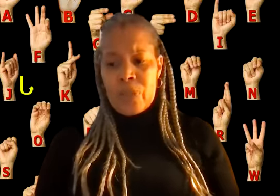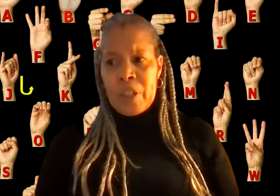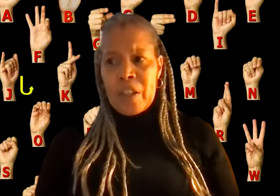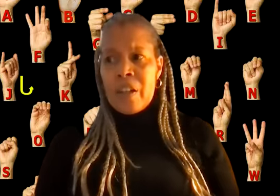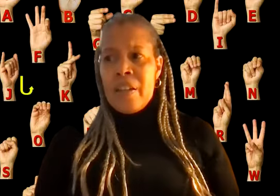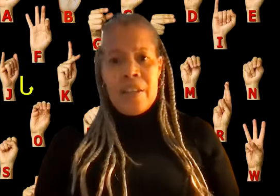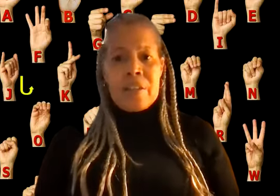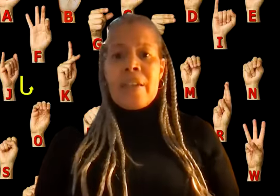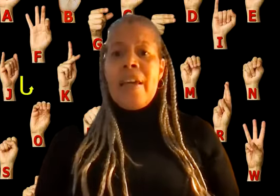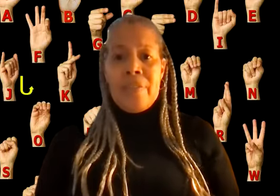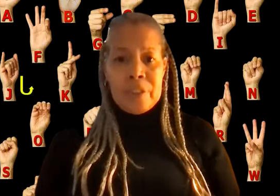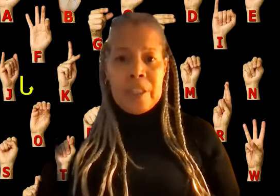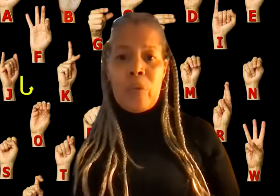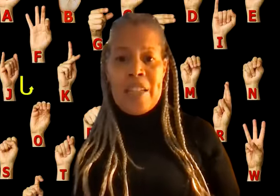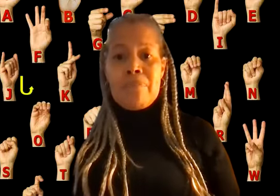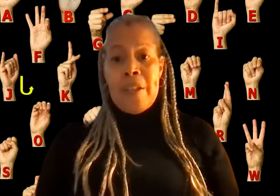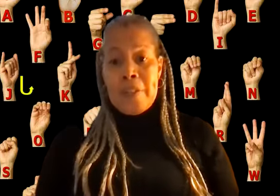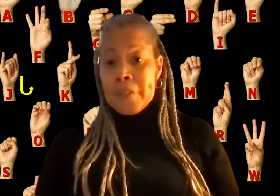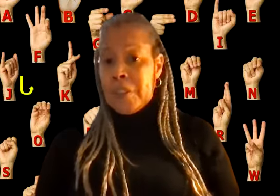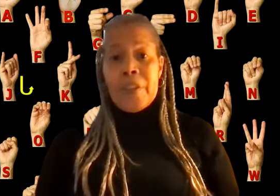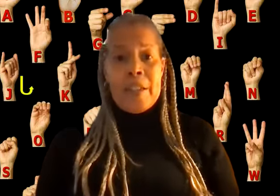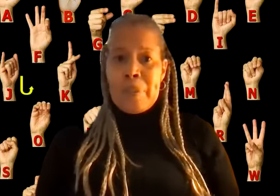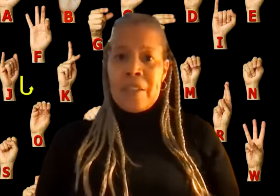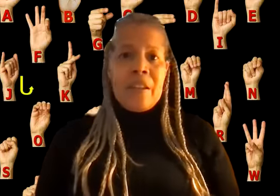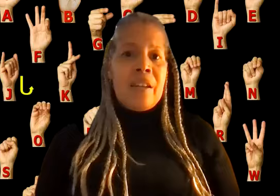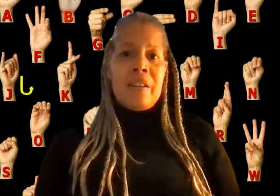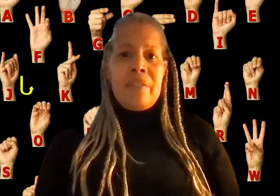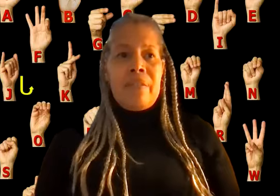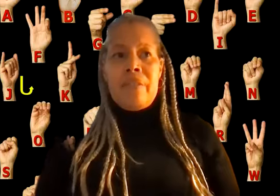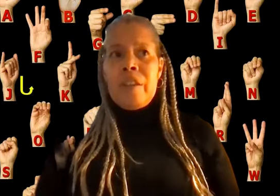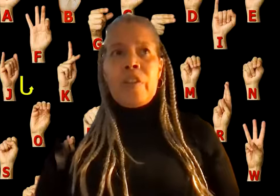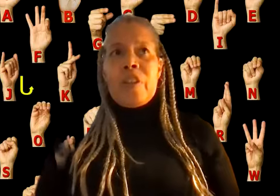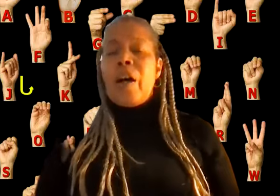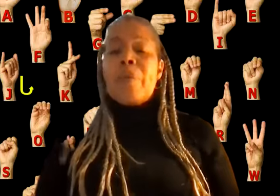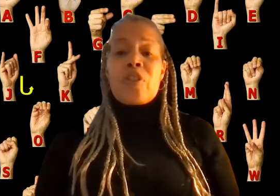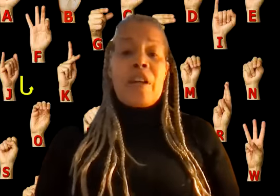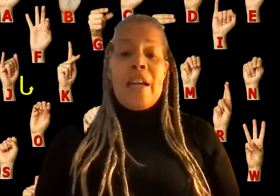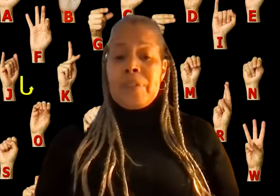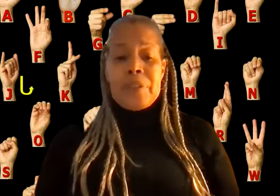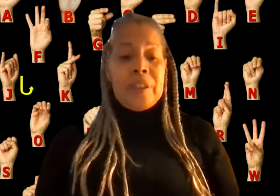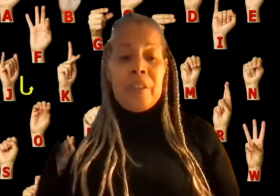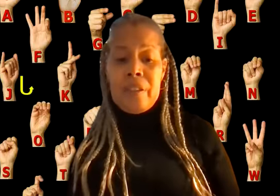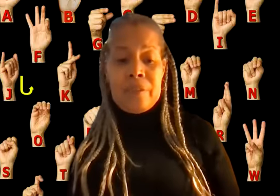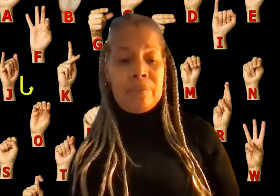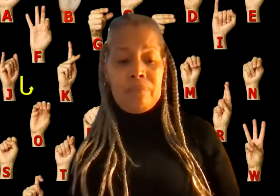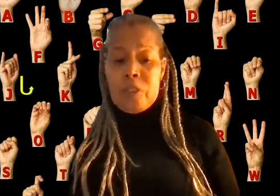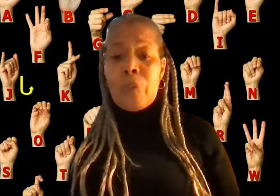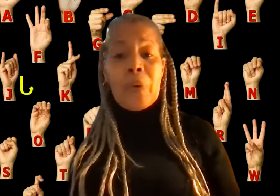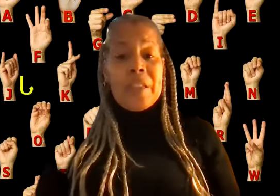where it is heavily white male, you know? And I mean, you know, the numbers are absolutely, uh, disappointing